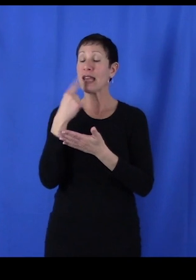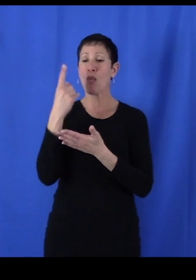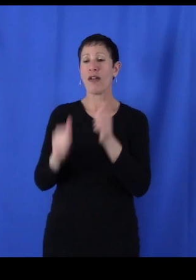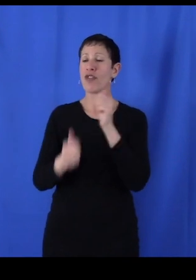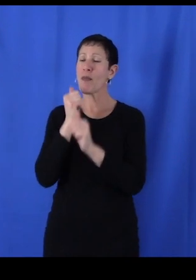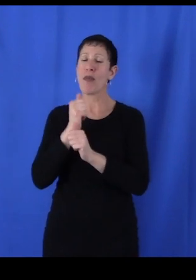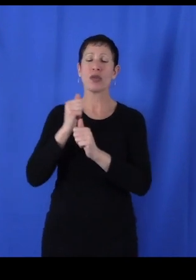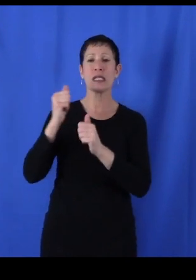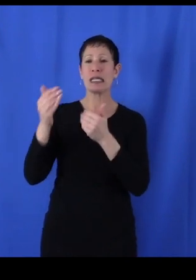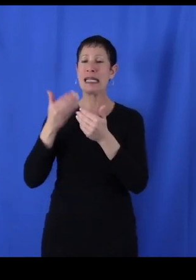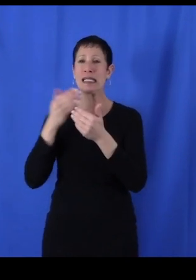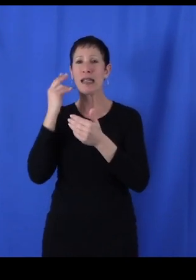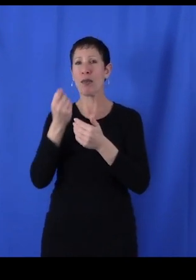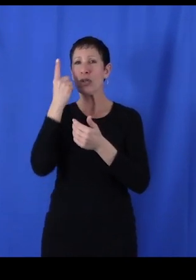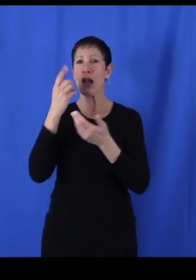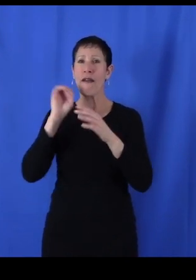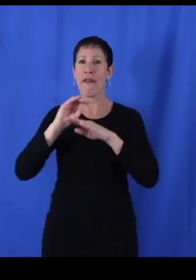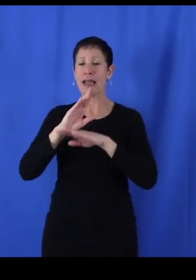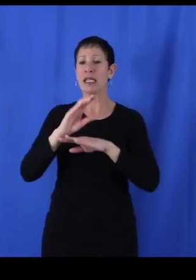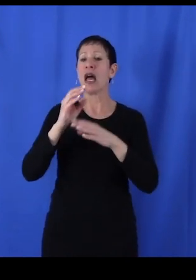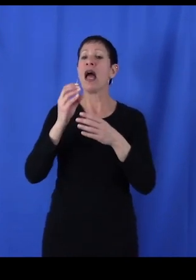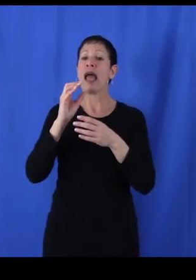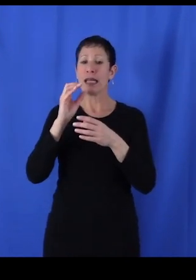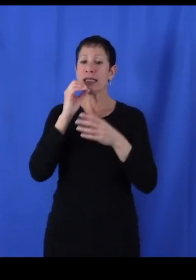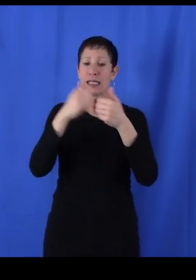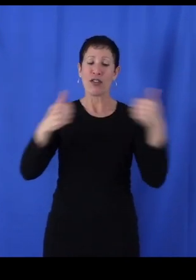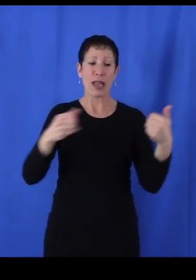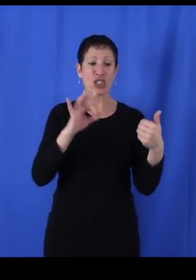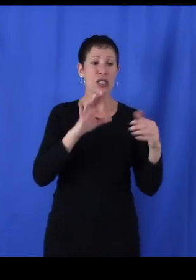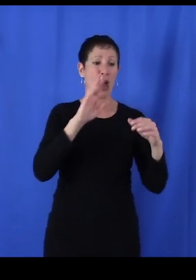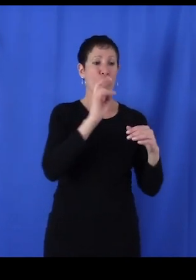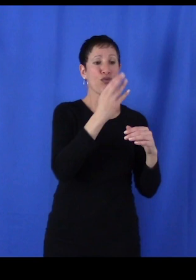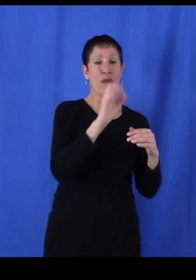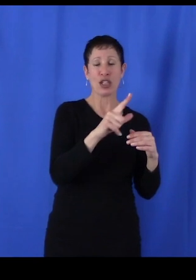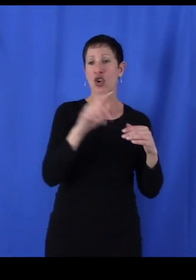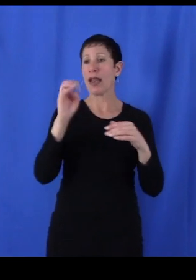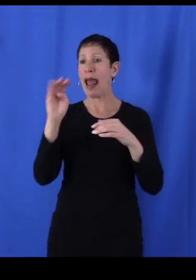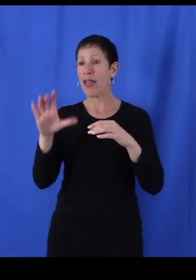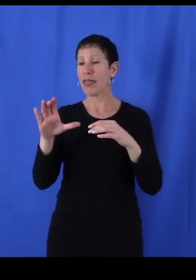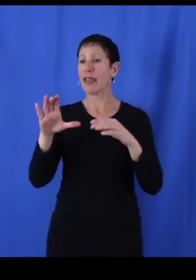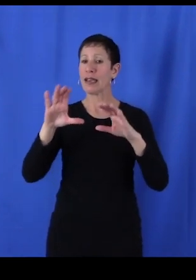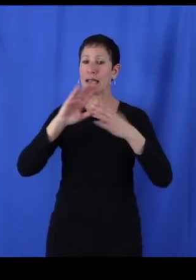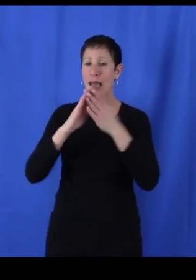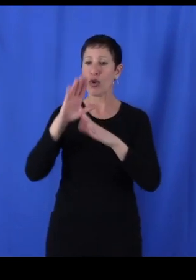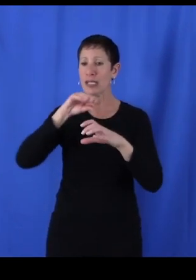readily perceived effects of homophily is the formation of ethnically and racially homogeneous neighborhoods and